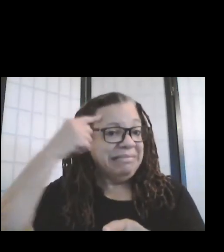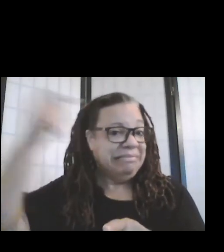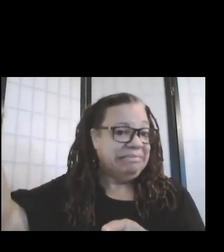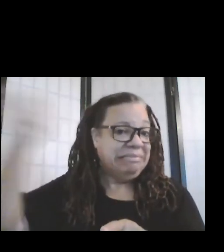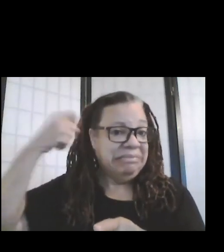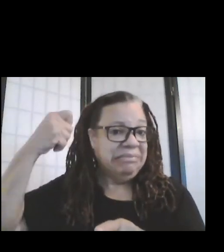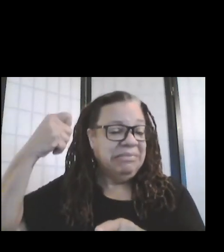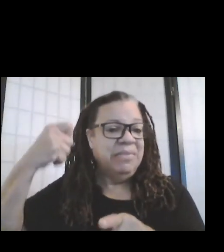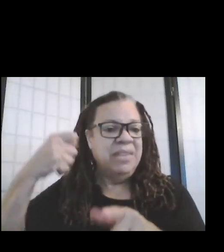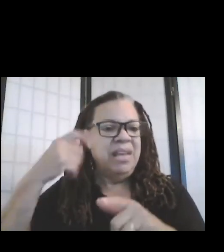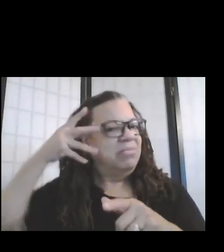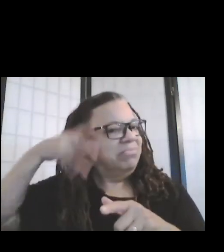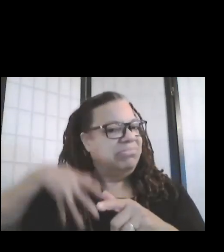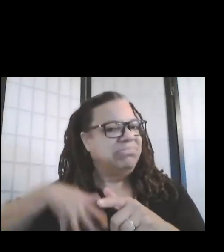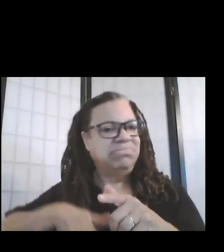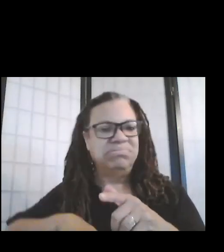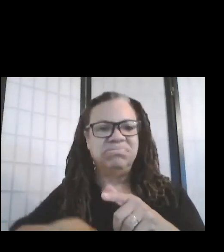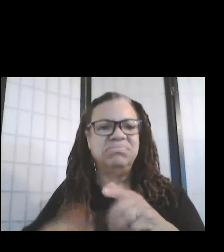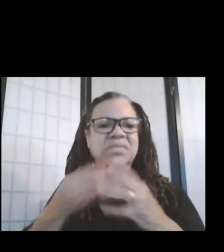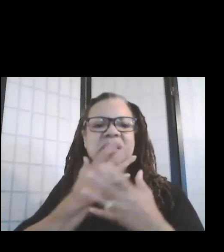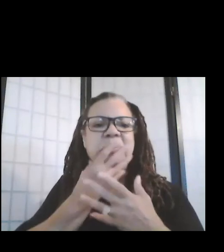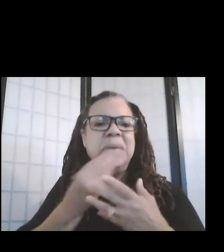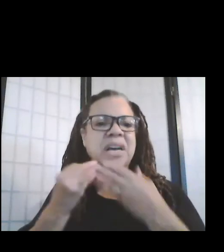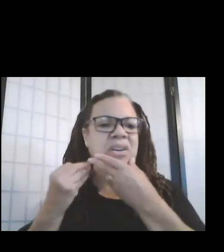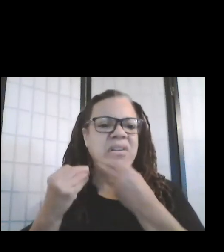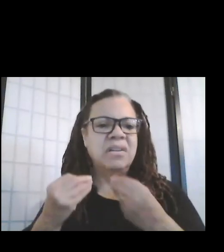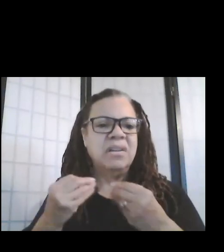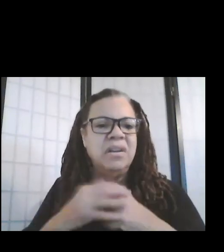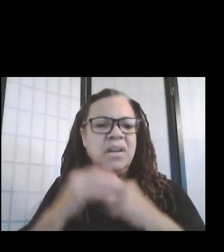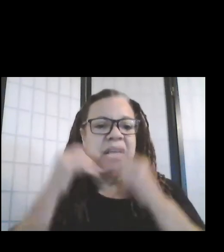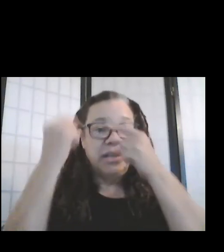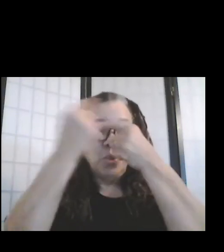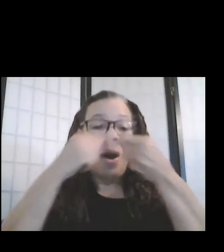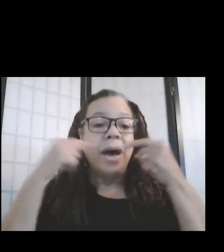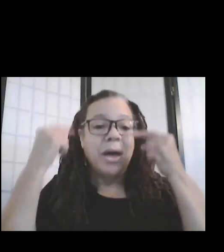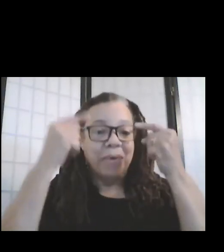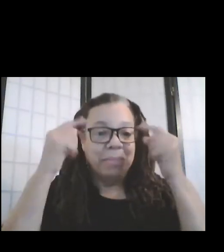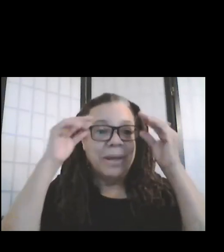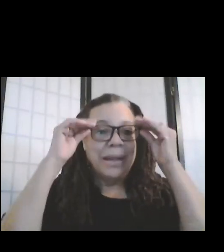and trickled down into his gray beard. His wire-rimmed glasses lay bent and